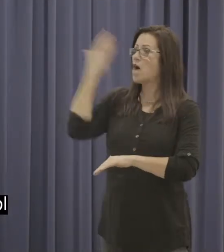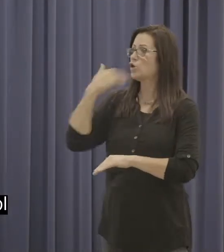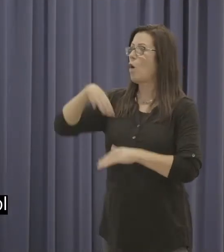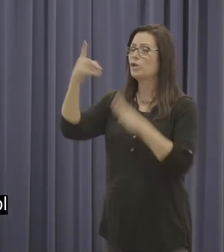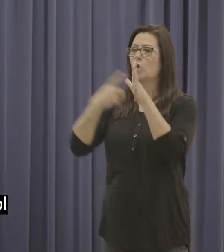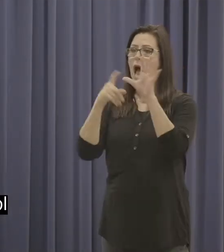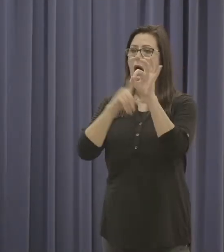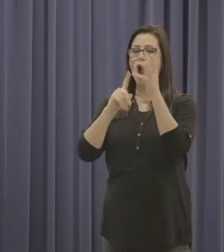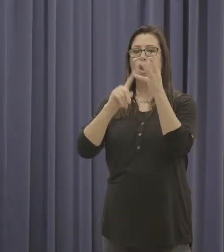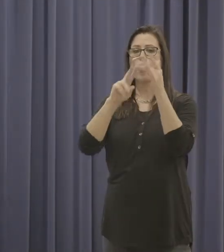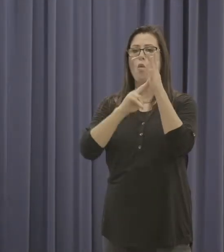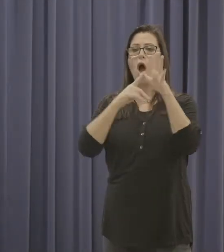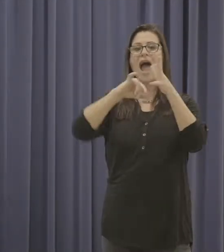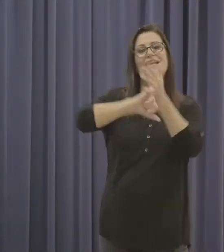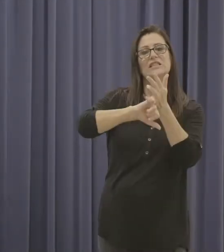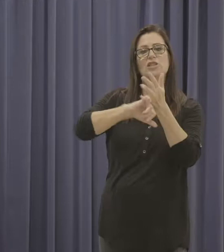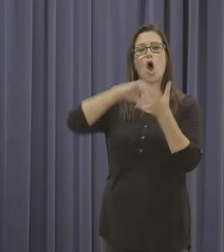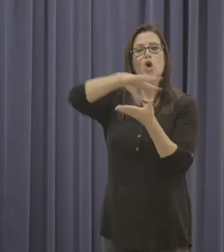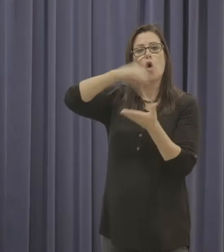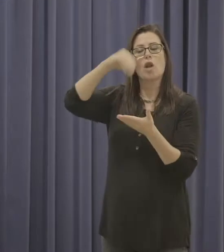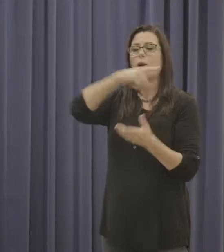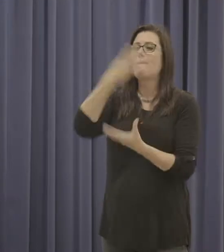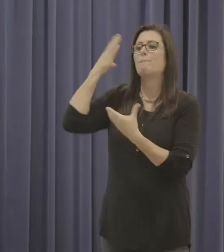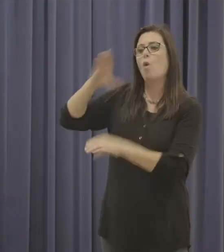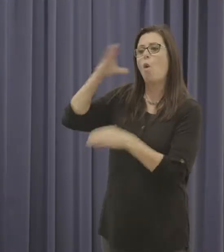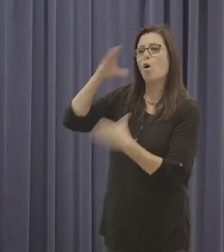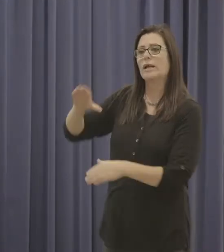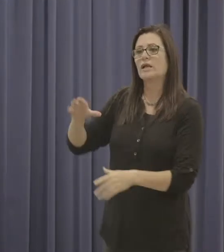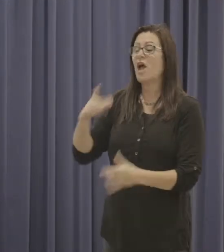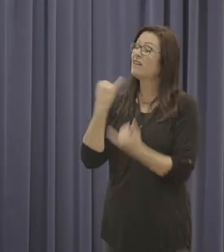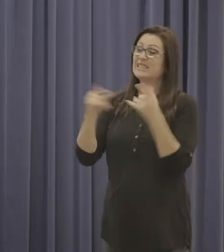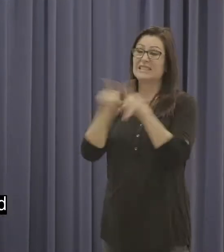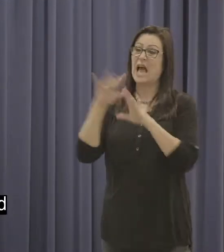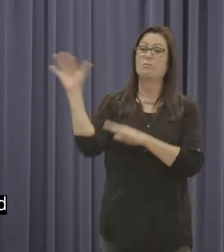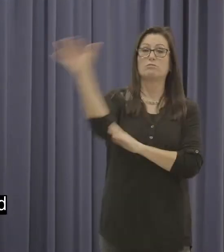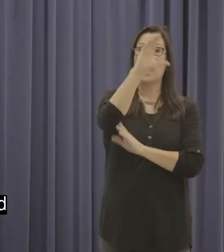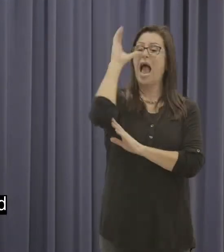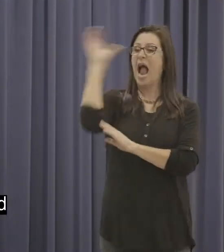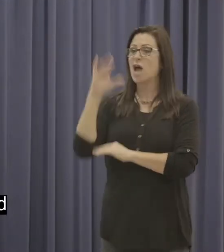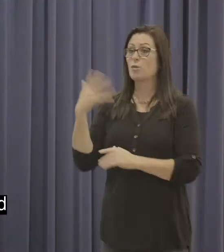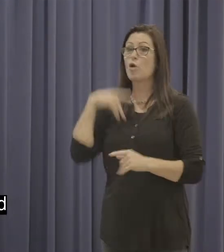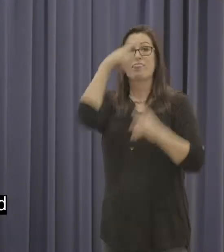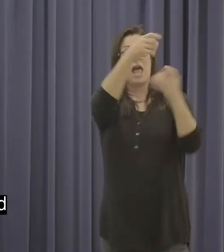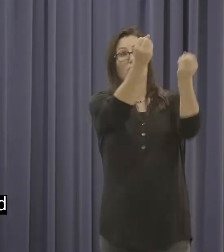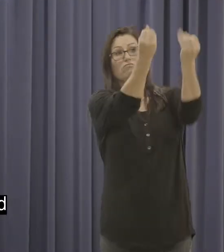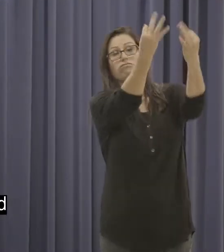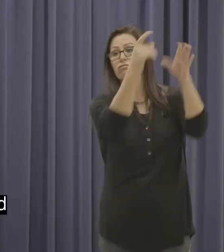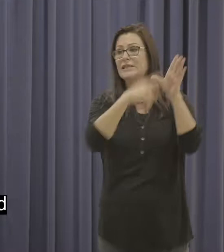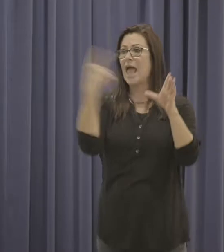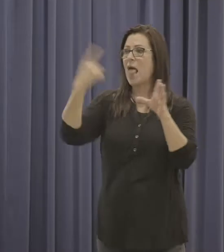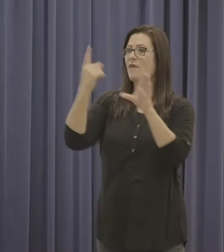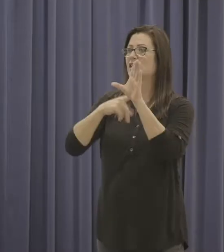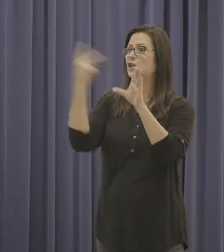Aquinas College, a boarding school in Perth. This is very common if you live out in the country, as there's no year 11 and 12 out in the